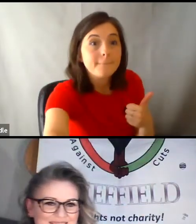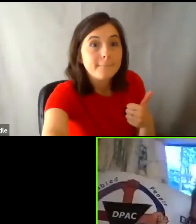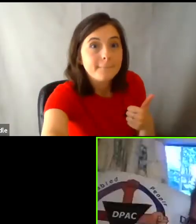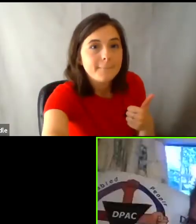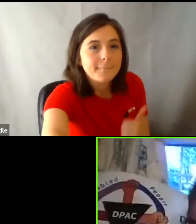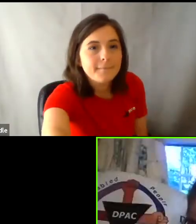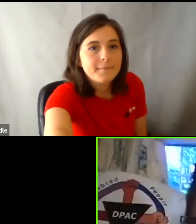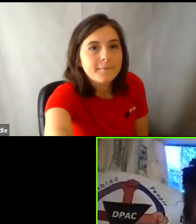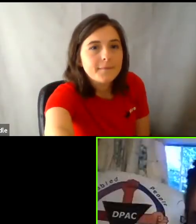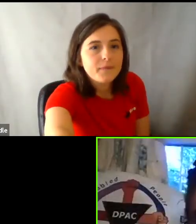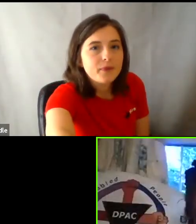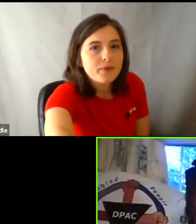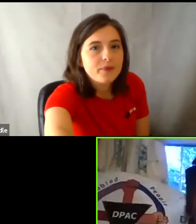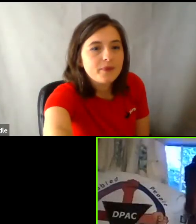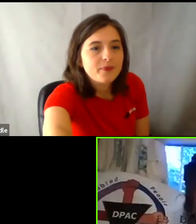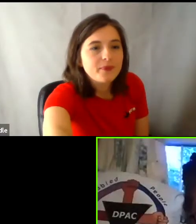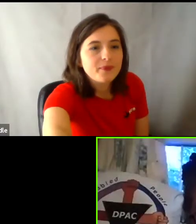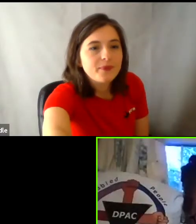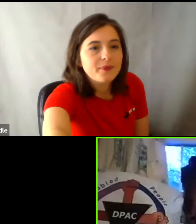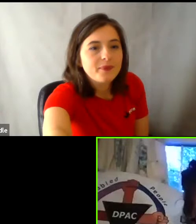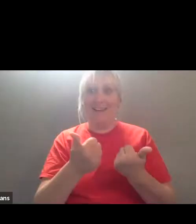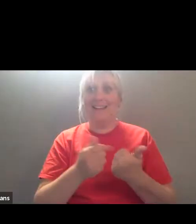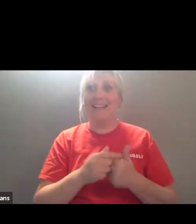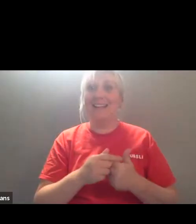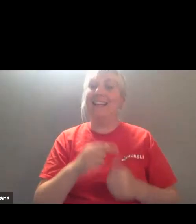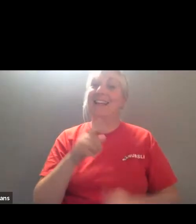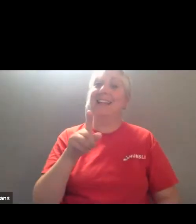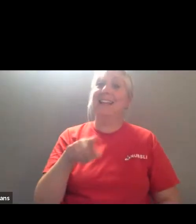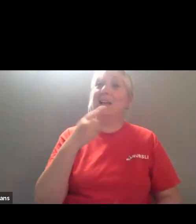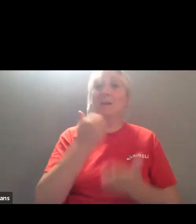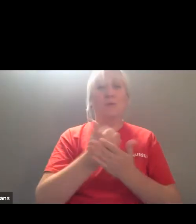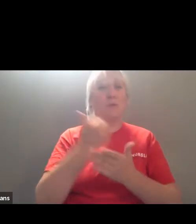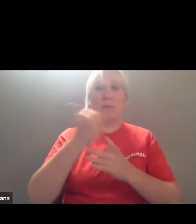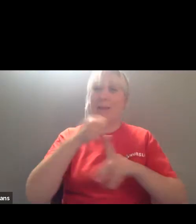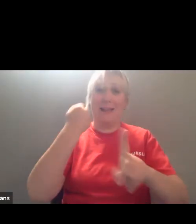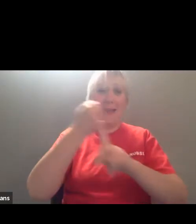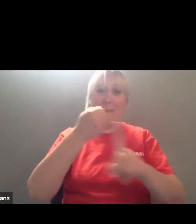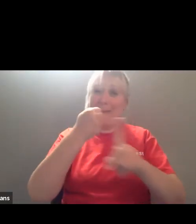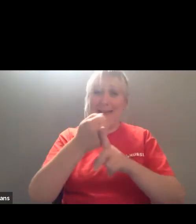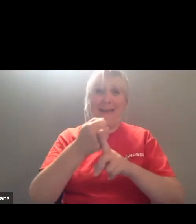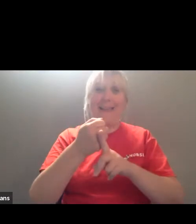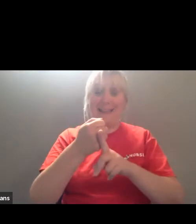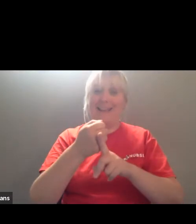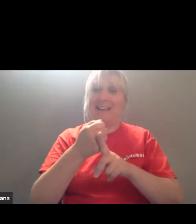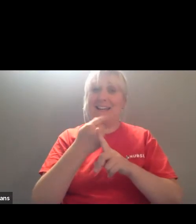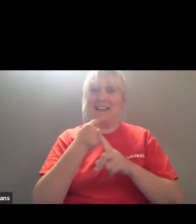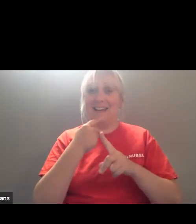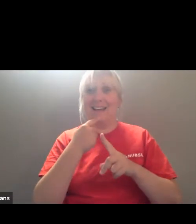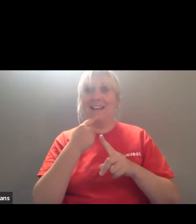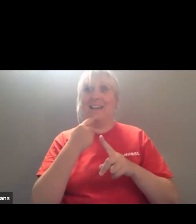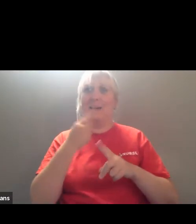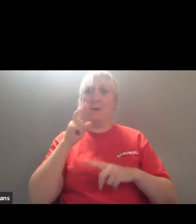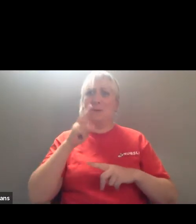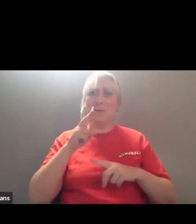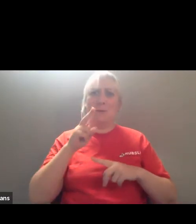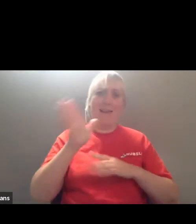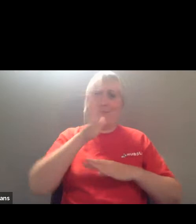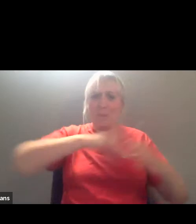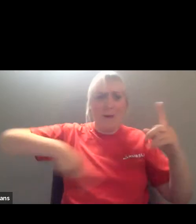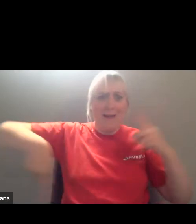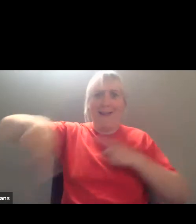Yeah, it was a fantastic campaign, and seen across the country,